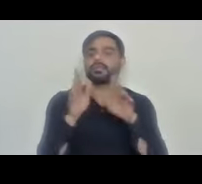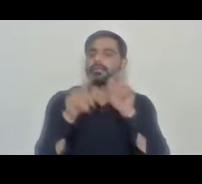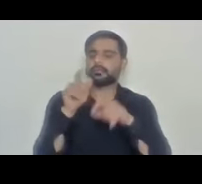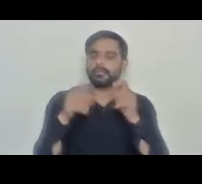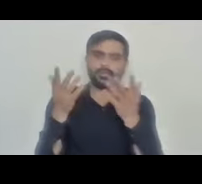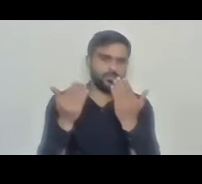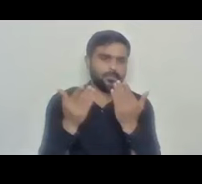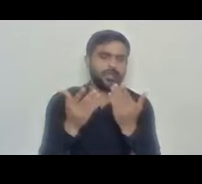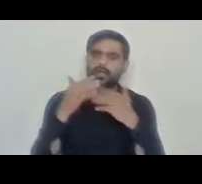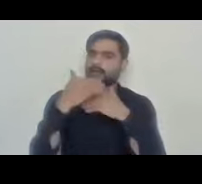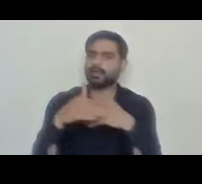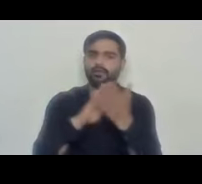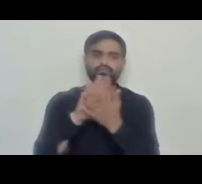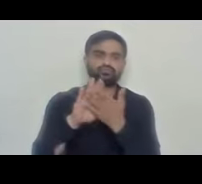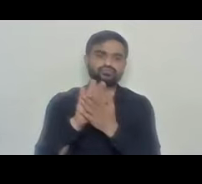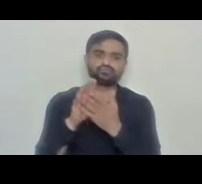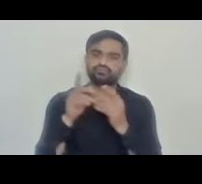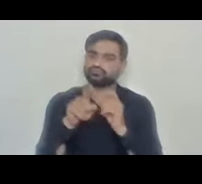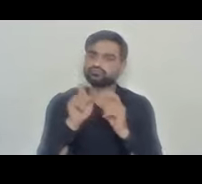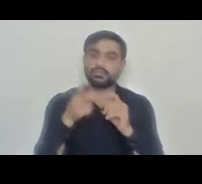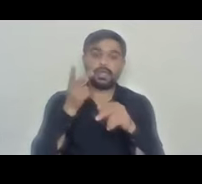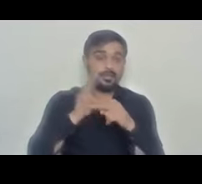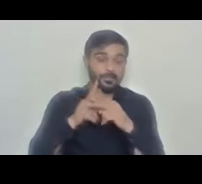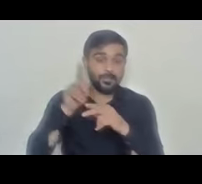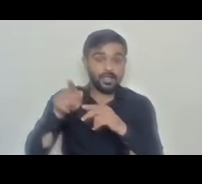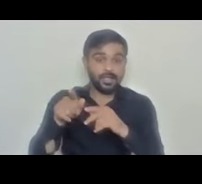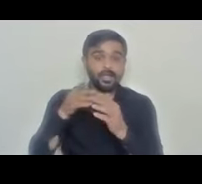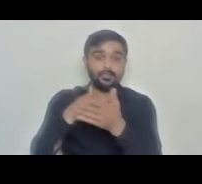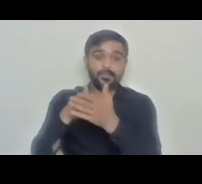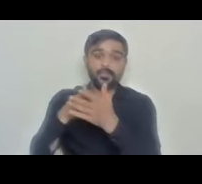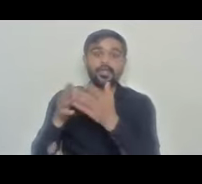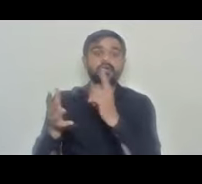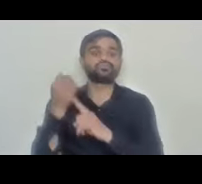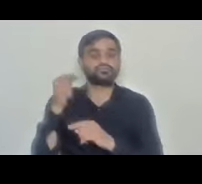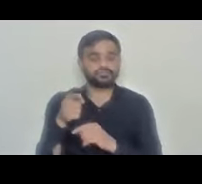it's not limited to the subscribers of that particular journal where you have published.